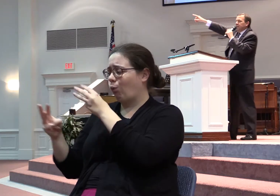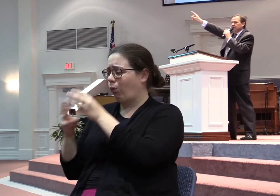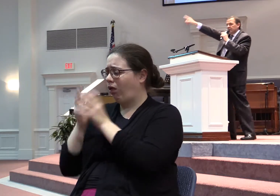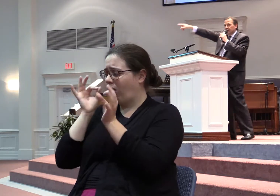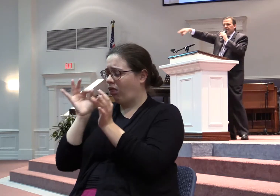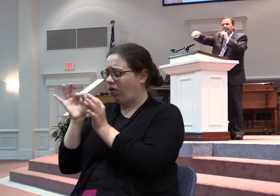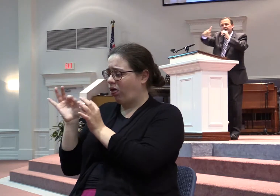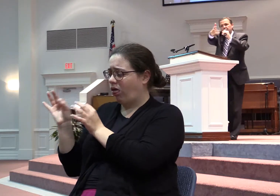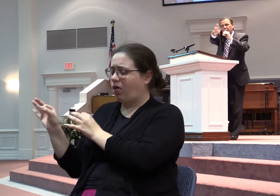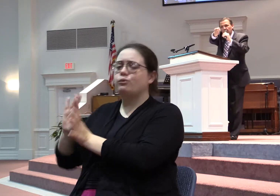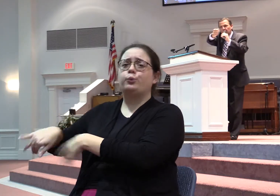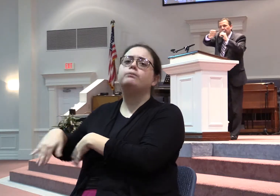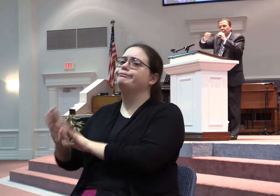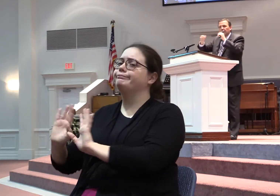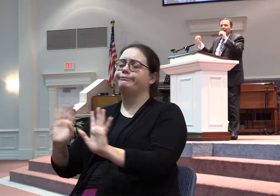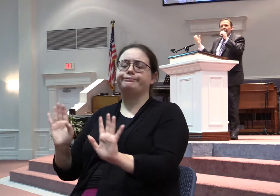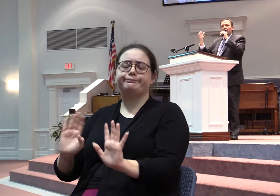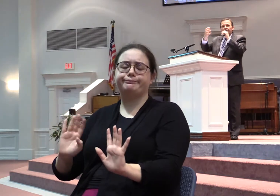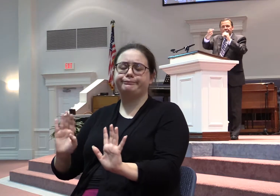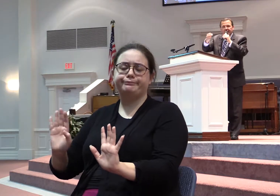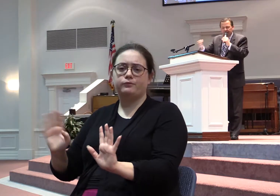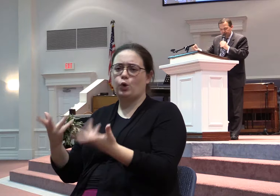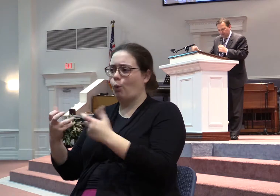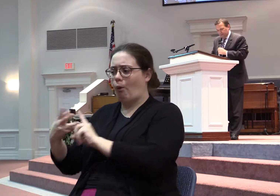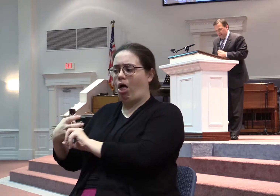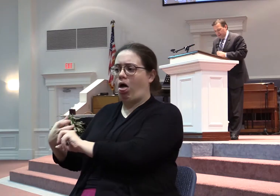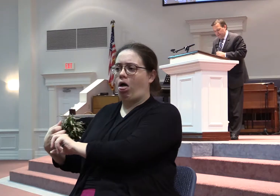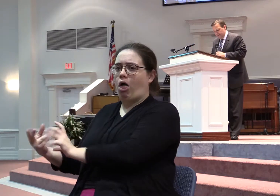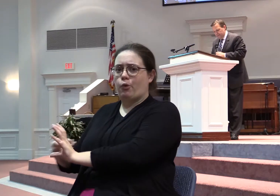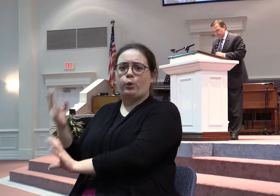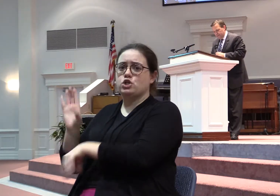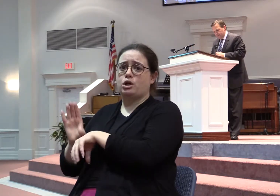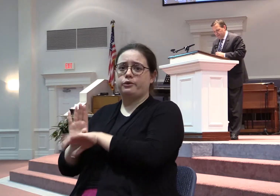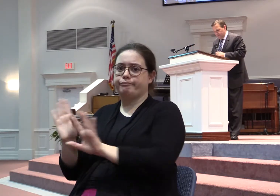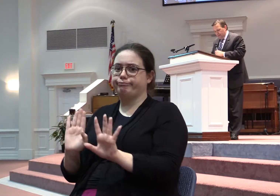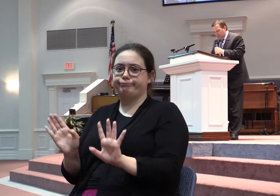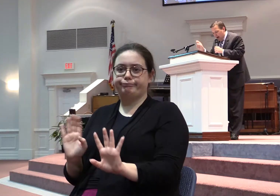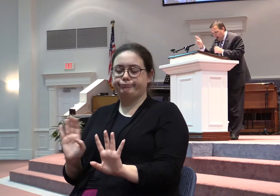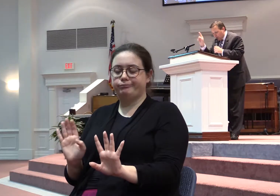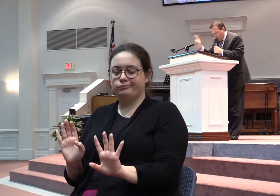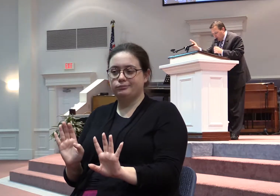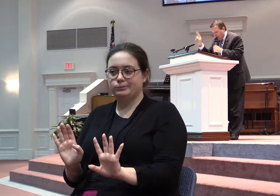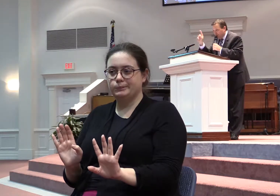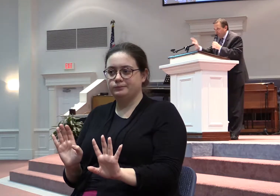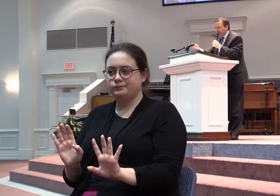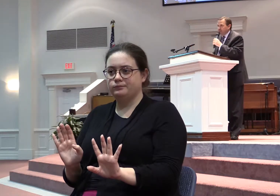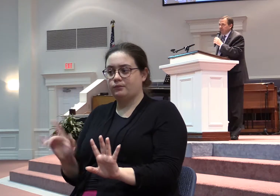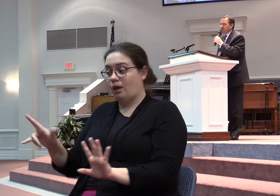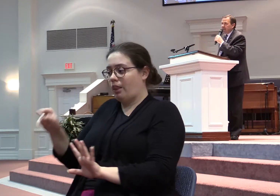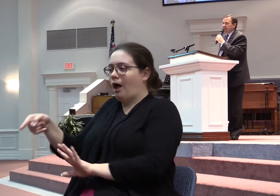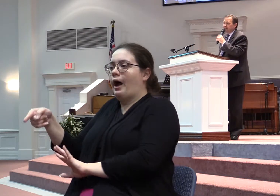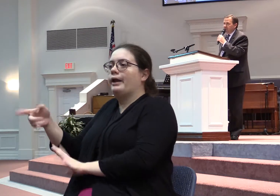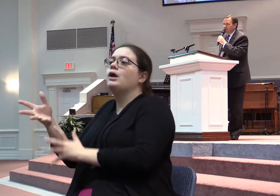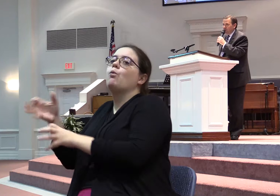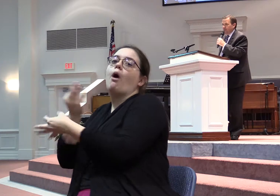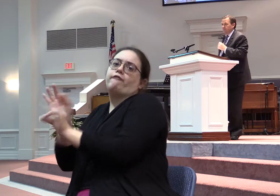no business looking at that's going to lure you out of the kingdom. Amen. Lot wanted freedom. Sounds like